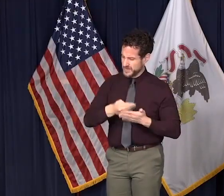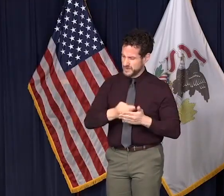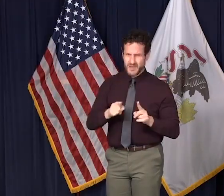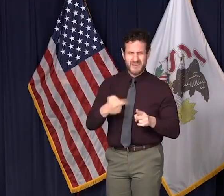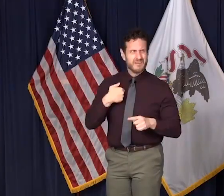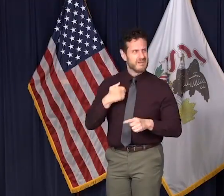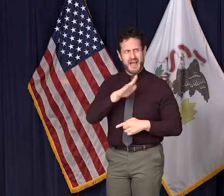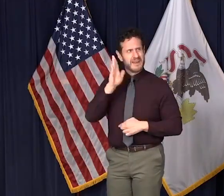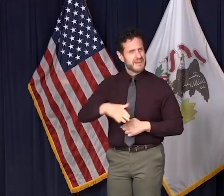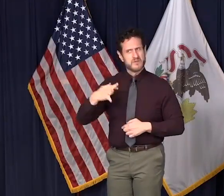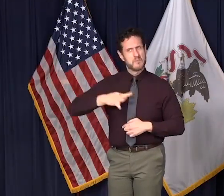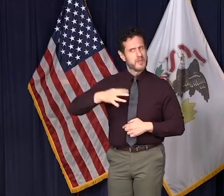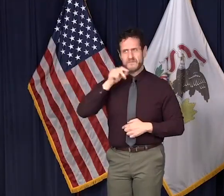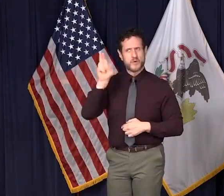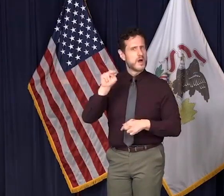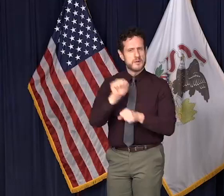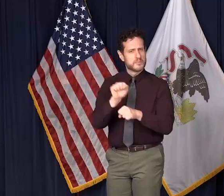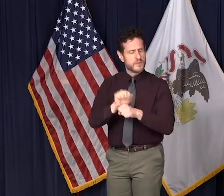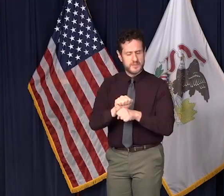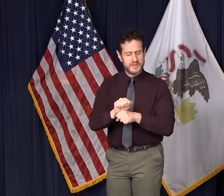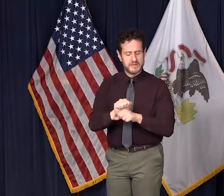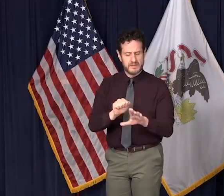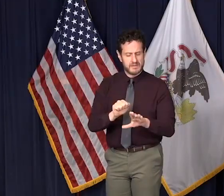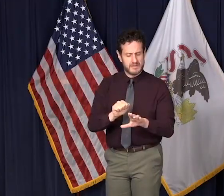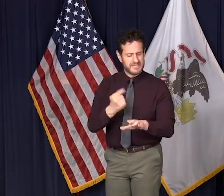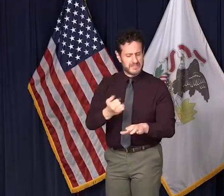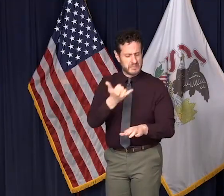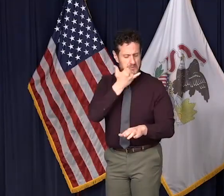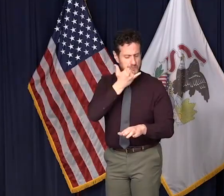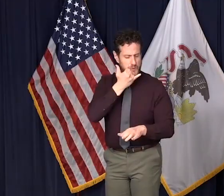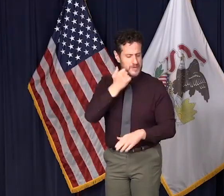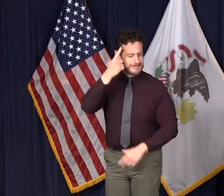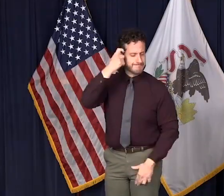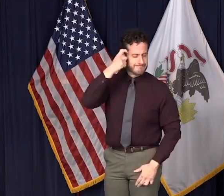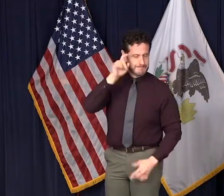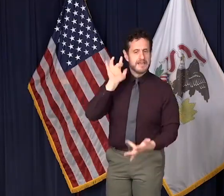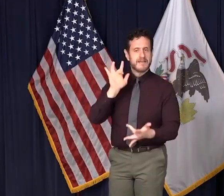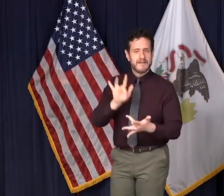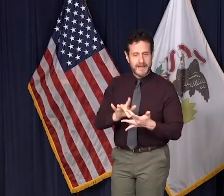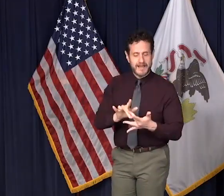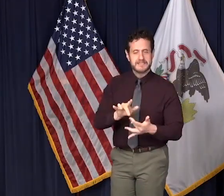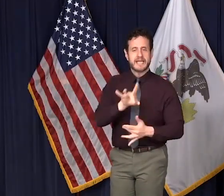unemployment, please contact IDES at